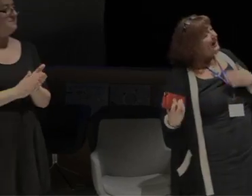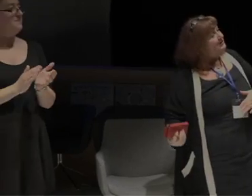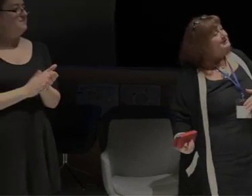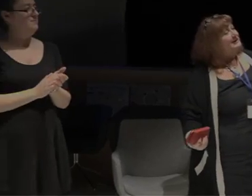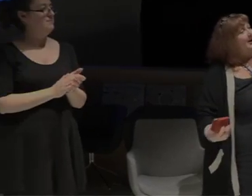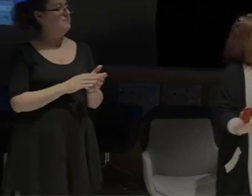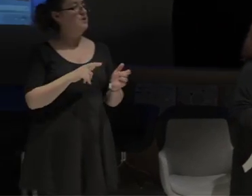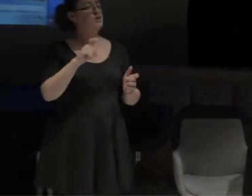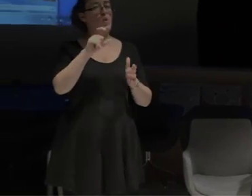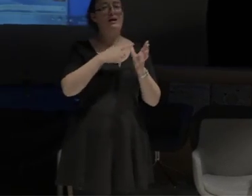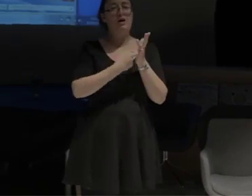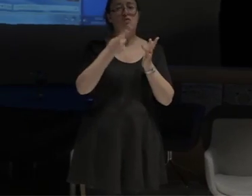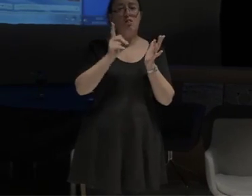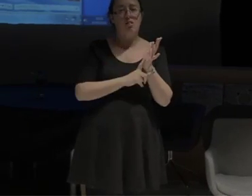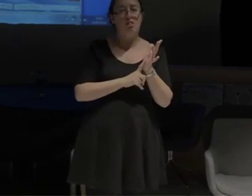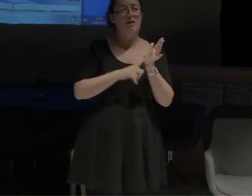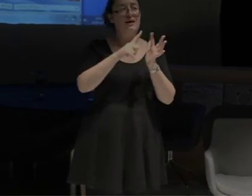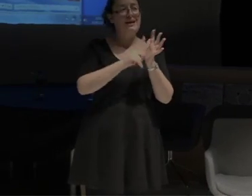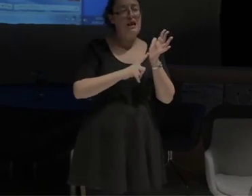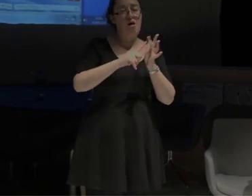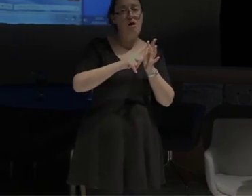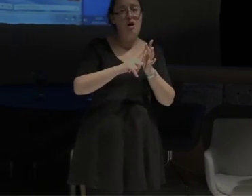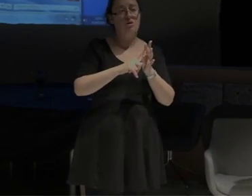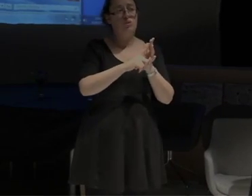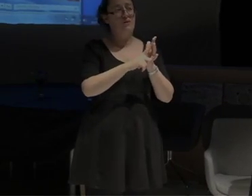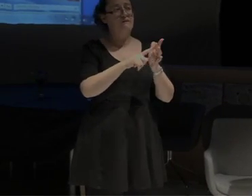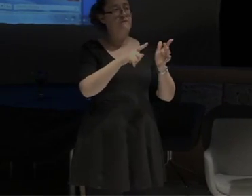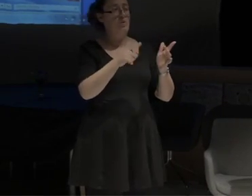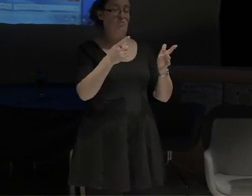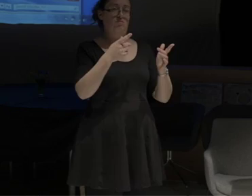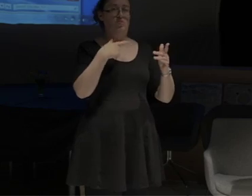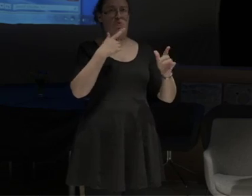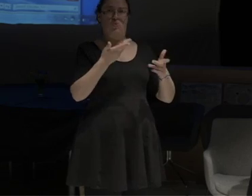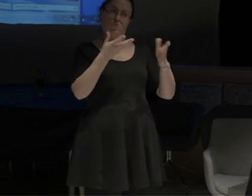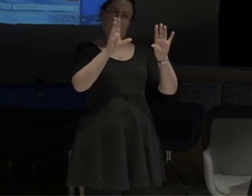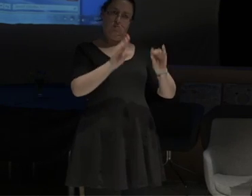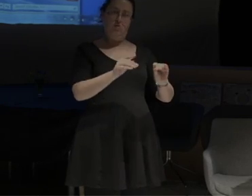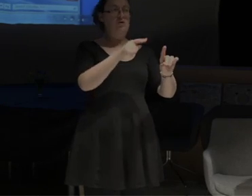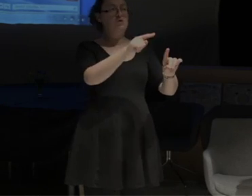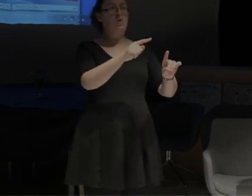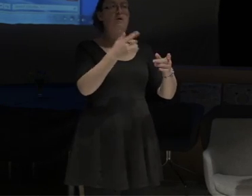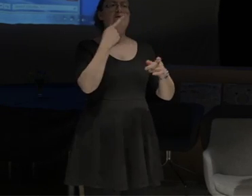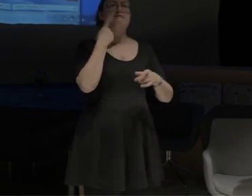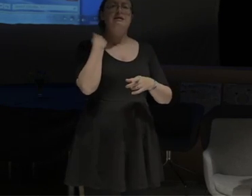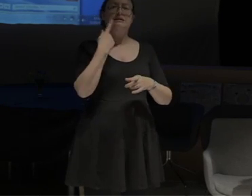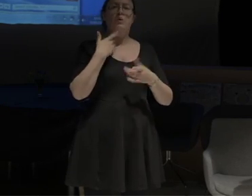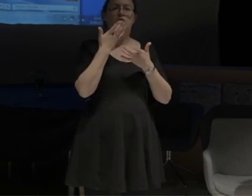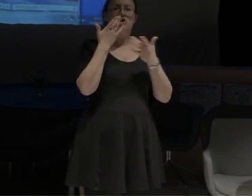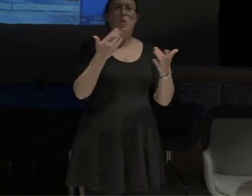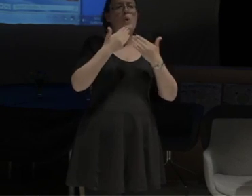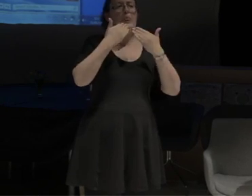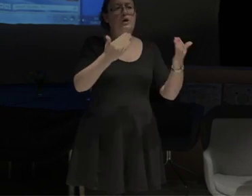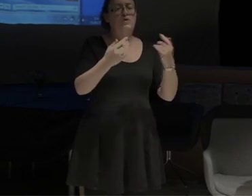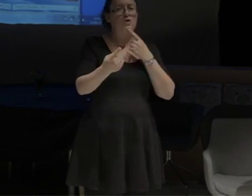So, Carol and Eli, would you like to take us out? We started yesterday, one of the things we showed you was that parody we did of Thank You for the Data, and one